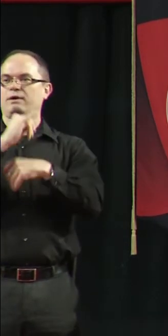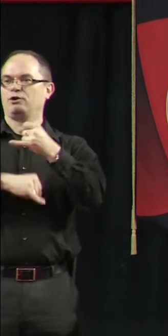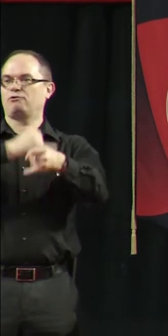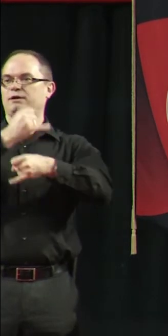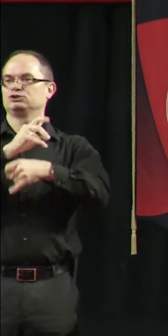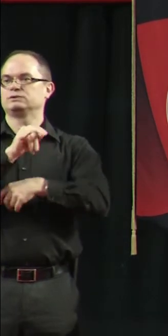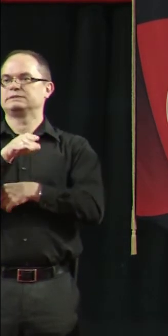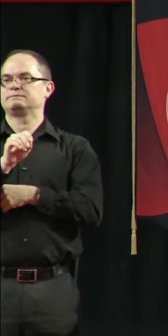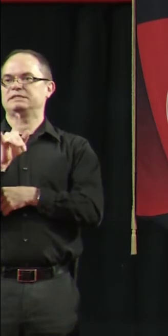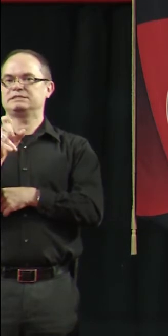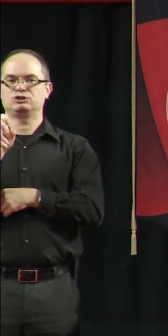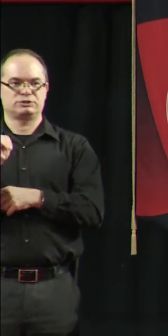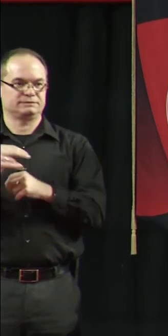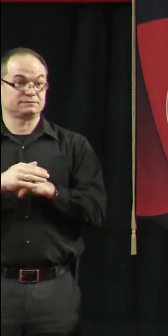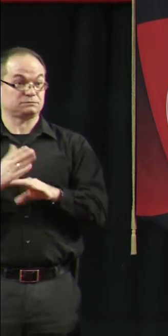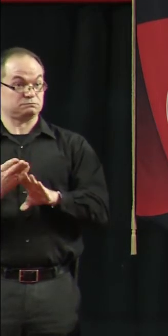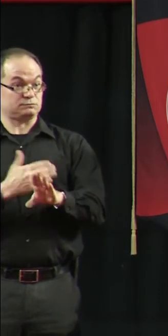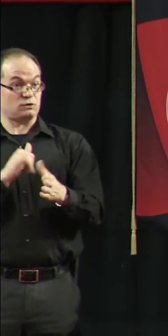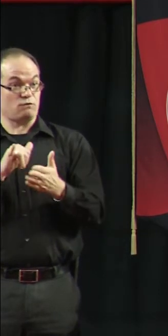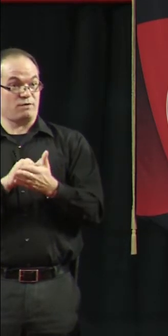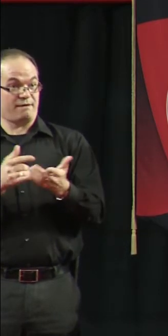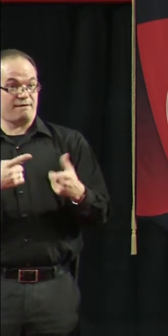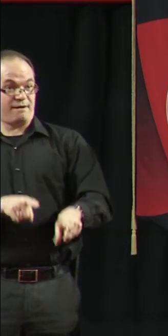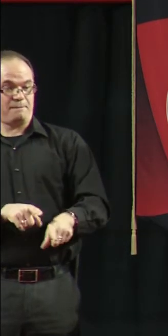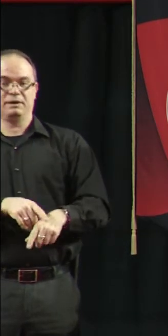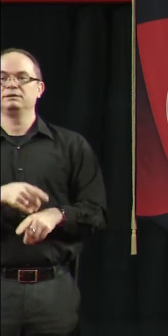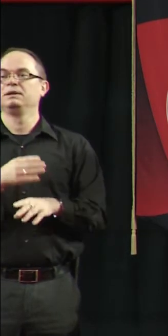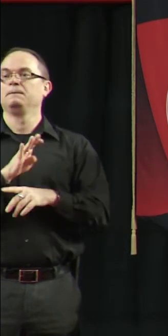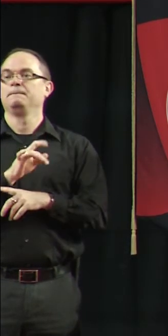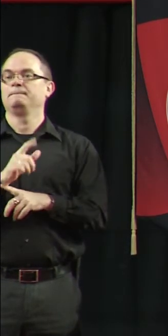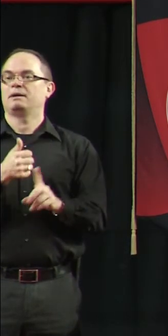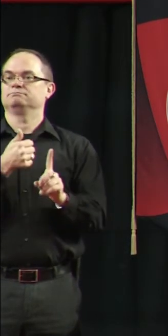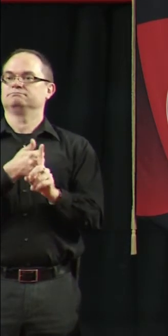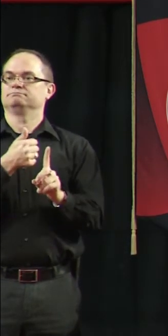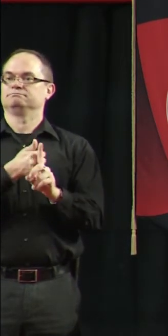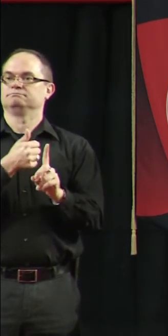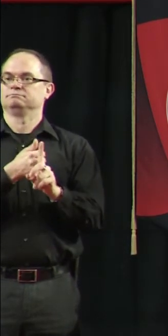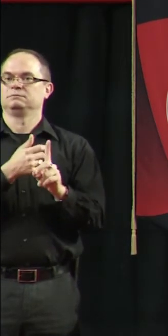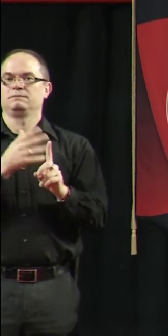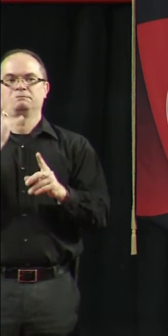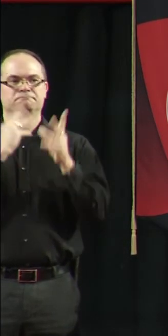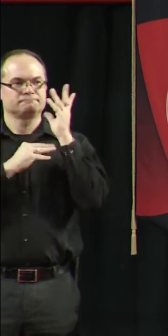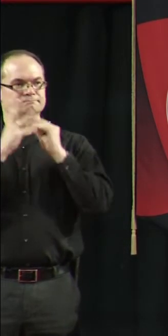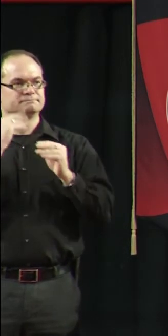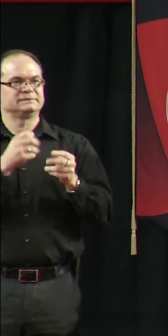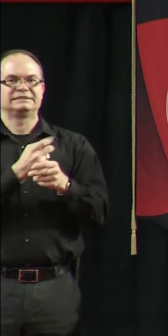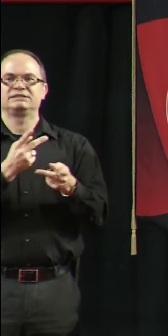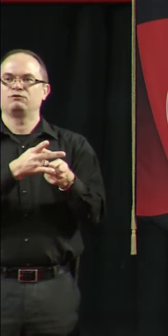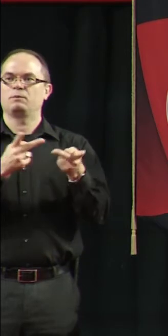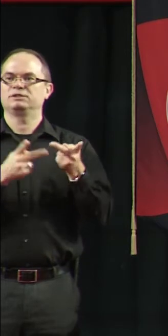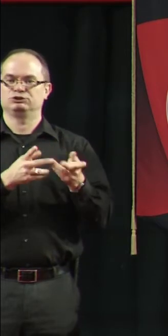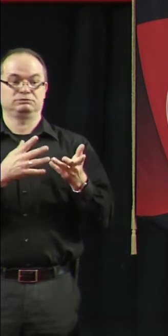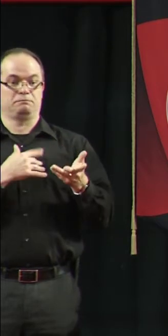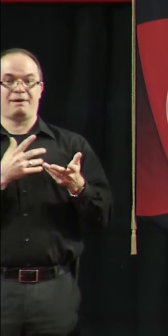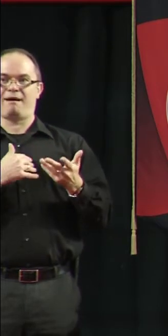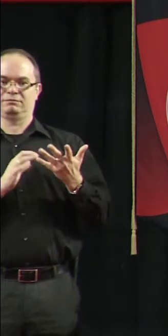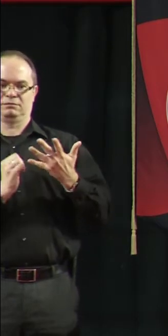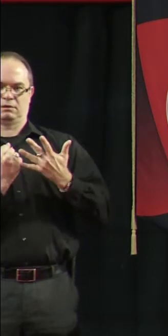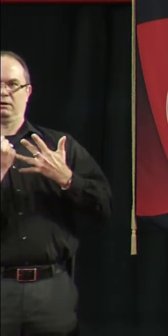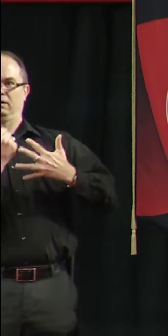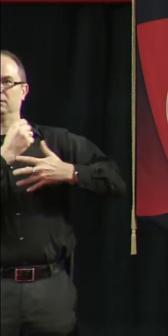Station. Prior to this role, Mr. Bell progressed through several positions of increasing